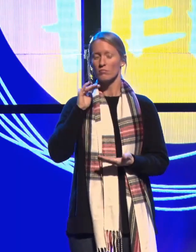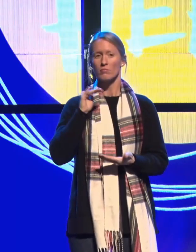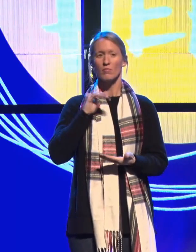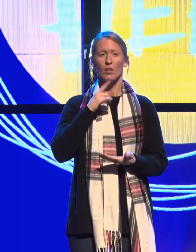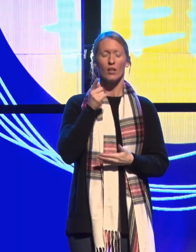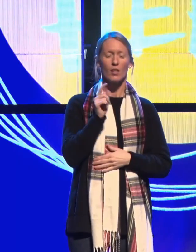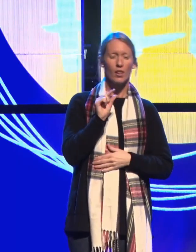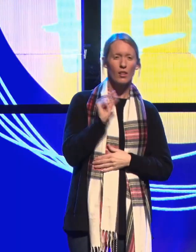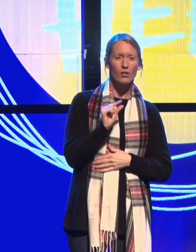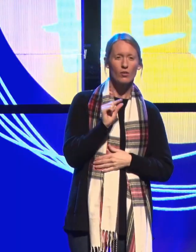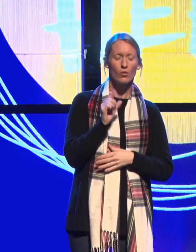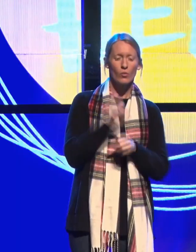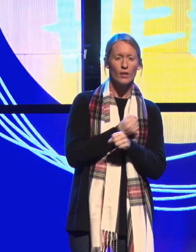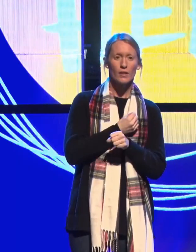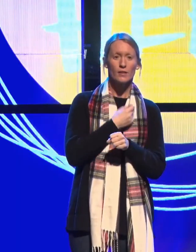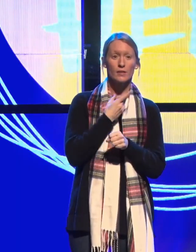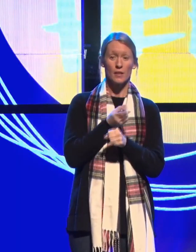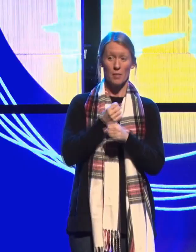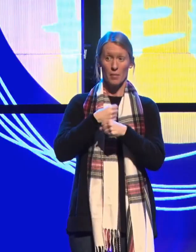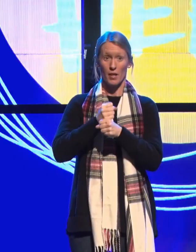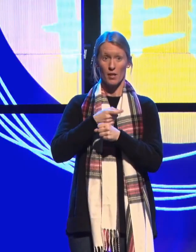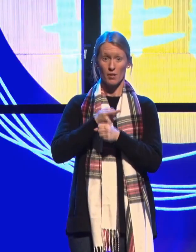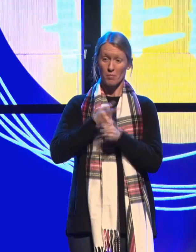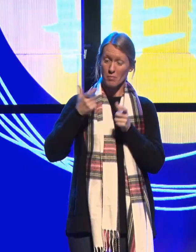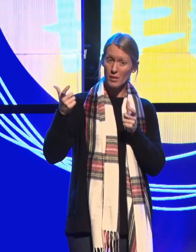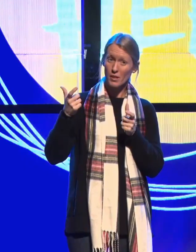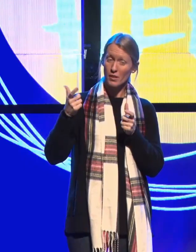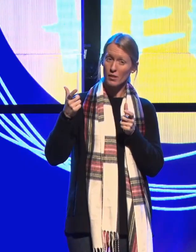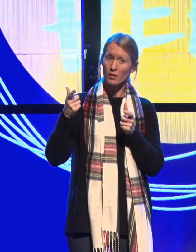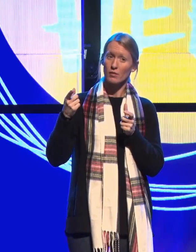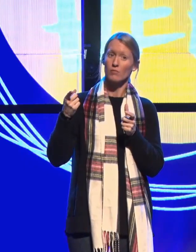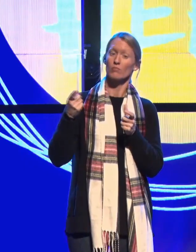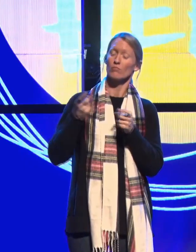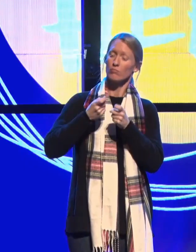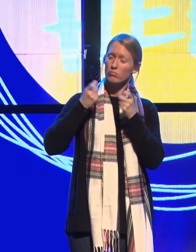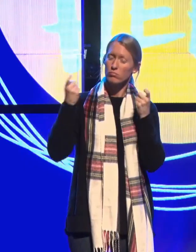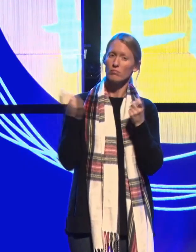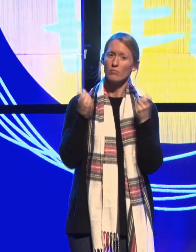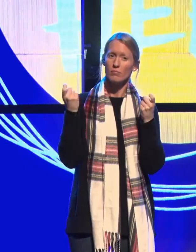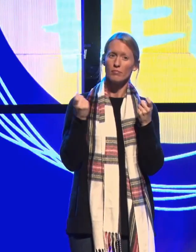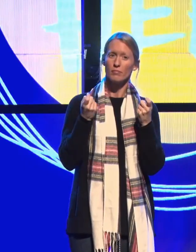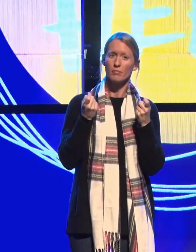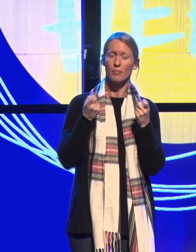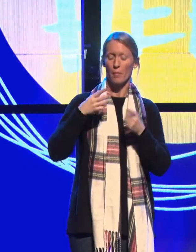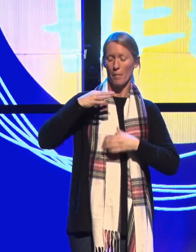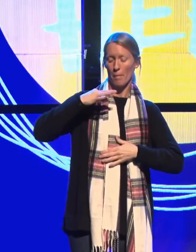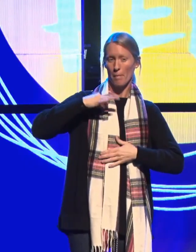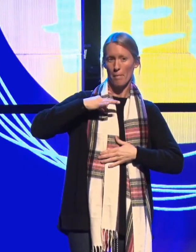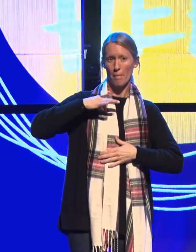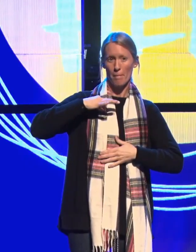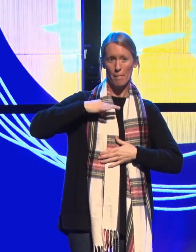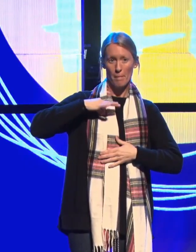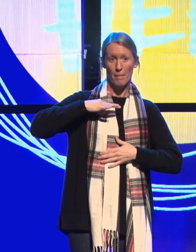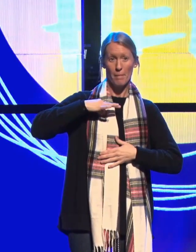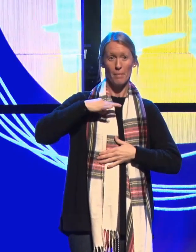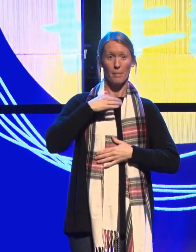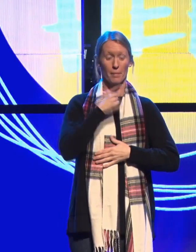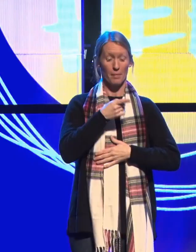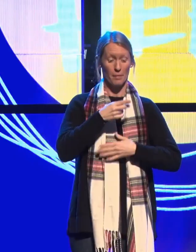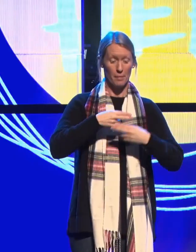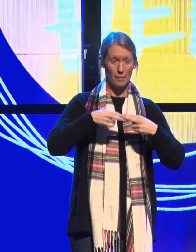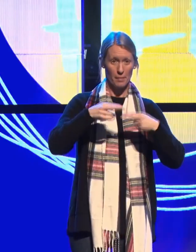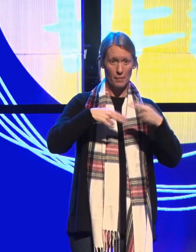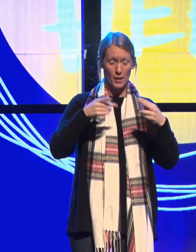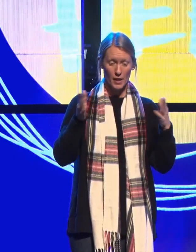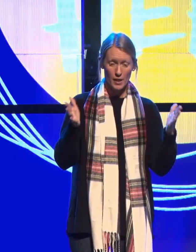that create the big wins. No matter what. So there's all kinds of benefits of celebrating, right? Celebrating builds momentum. You celebrate the little win,